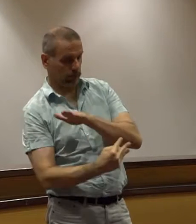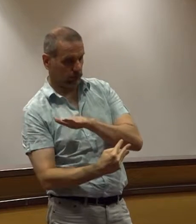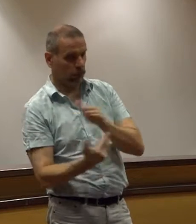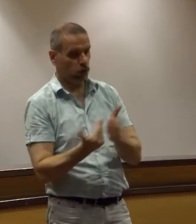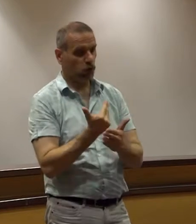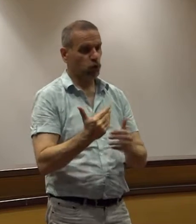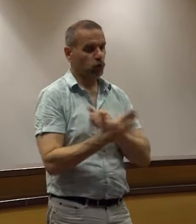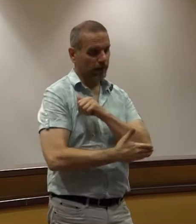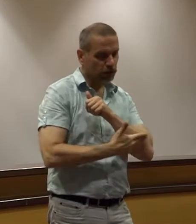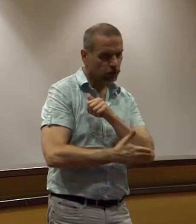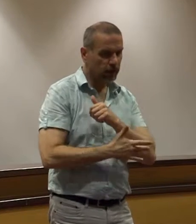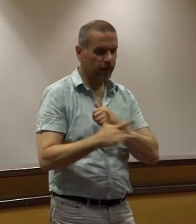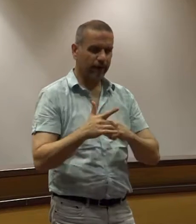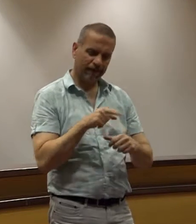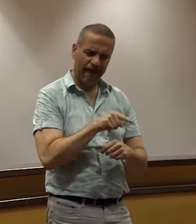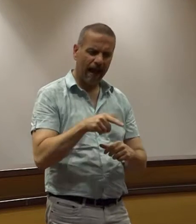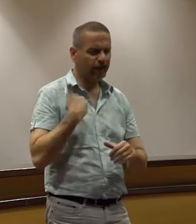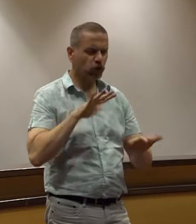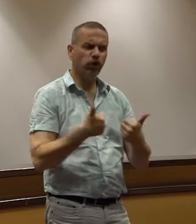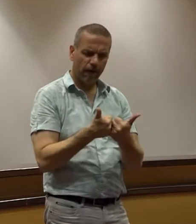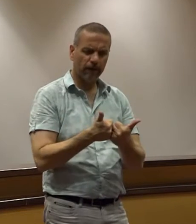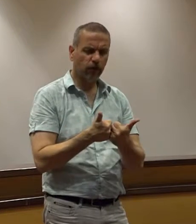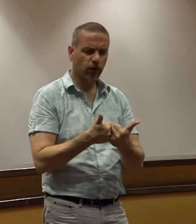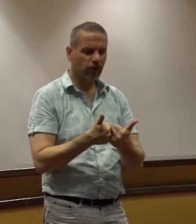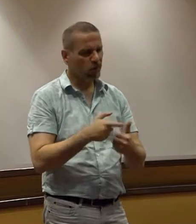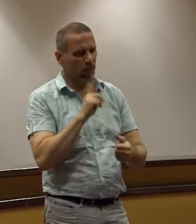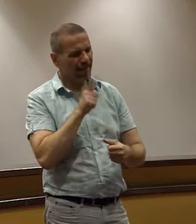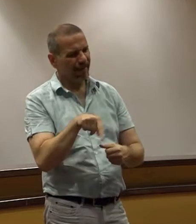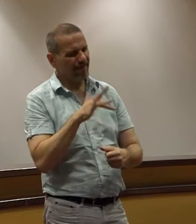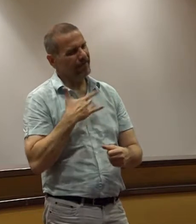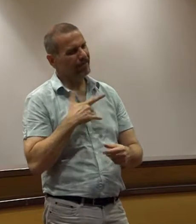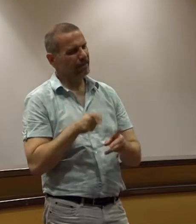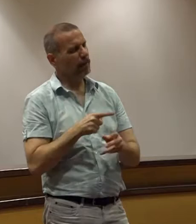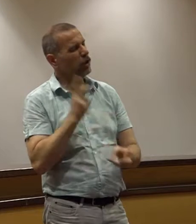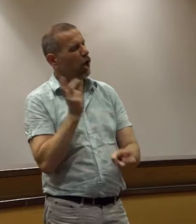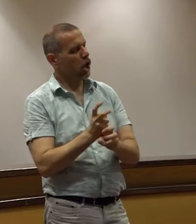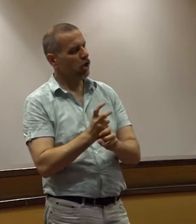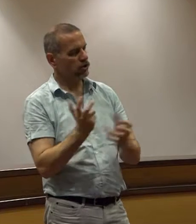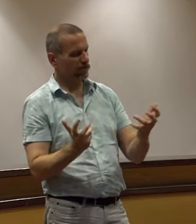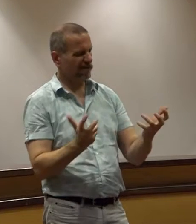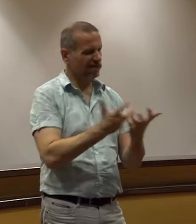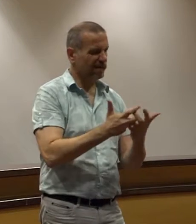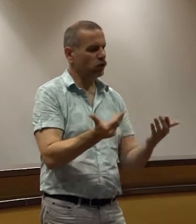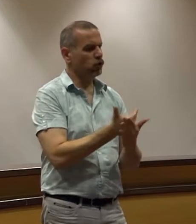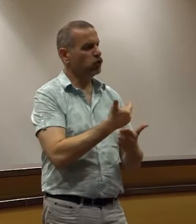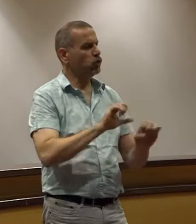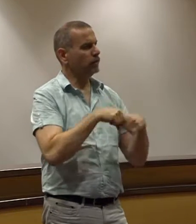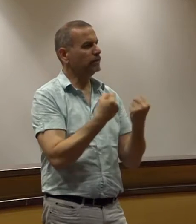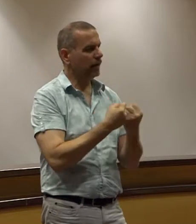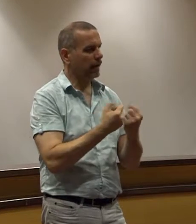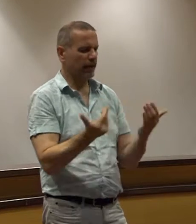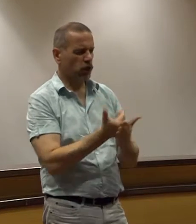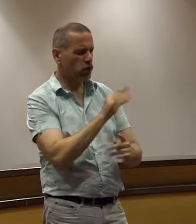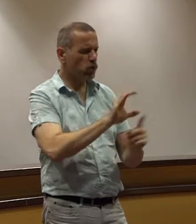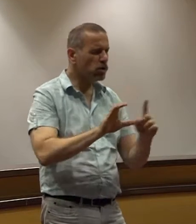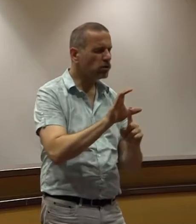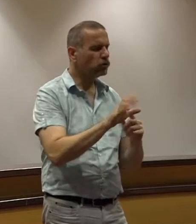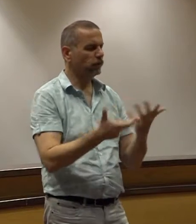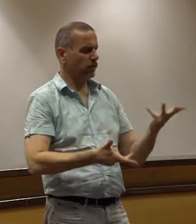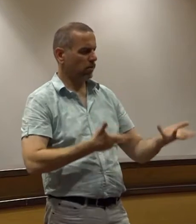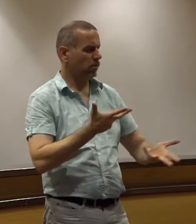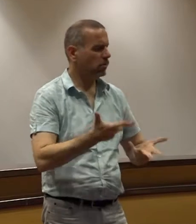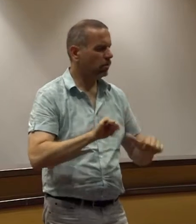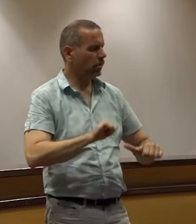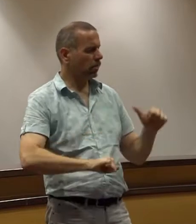particular challenges. It can be hard to fit in, and it can be hard to find your way in a new culture. I had to go